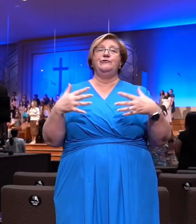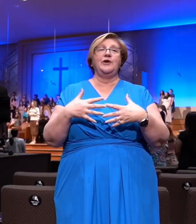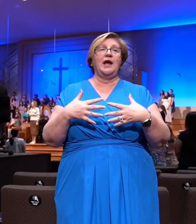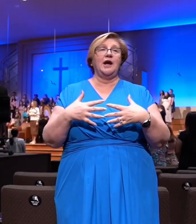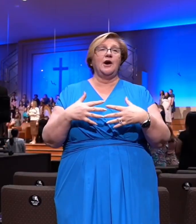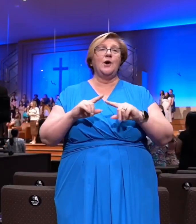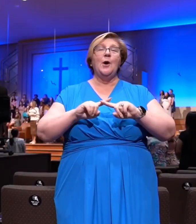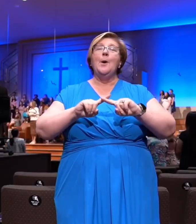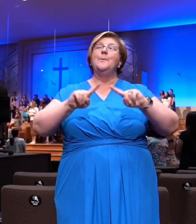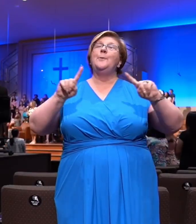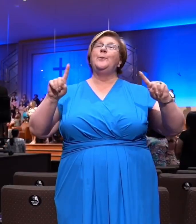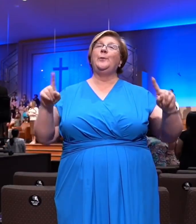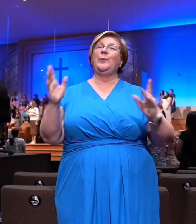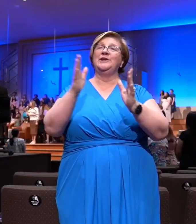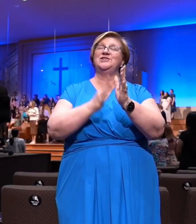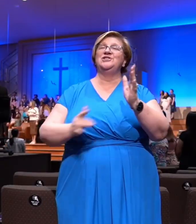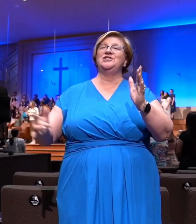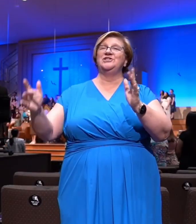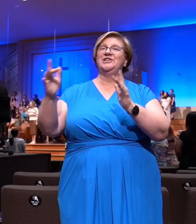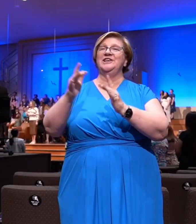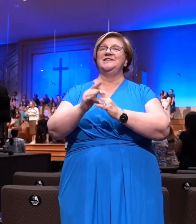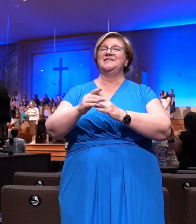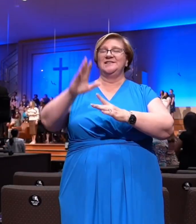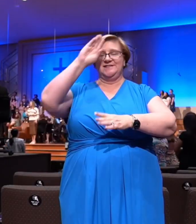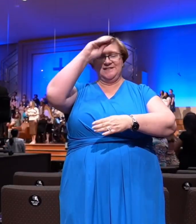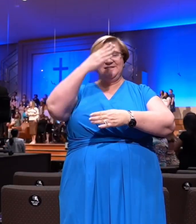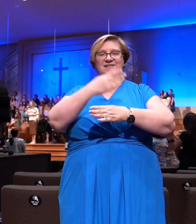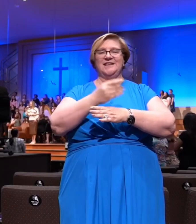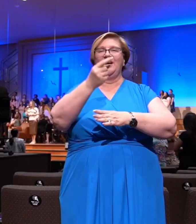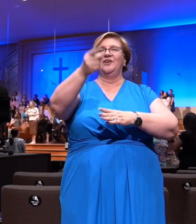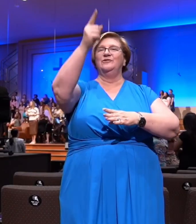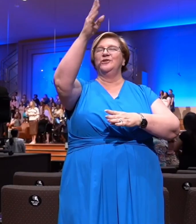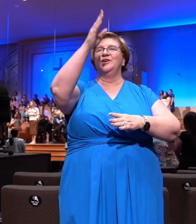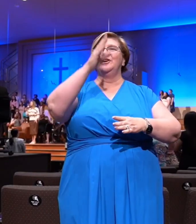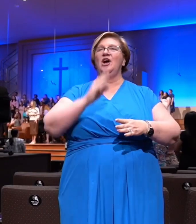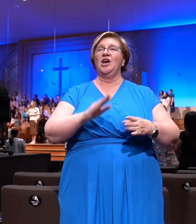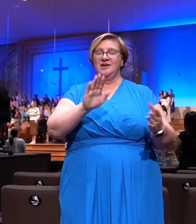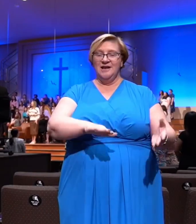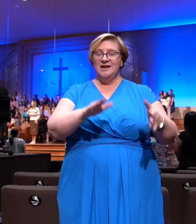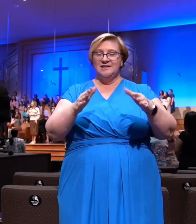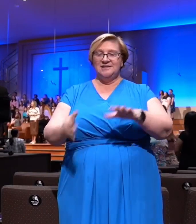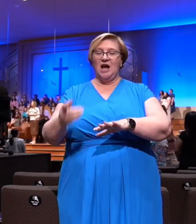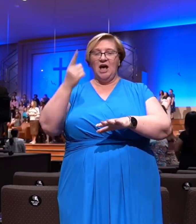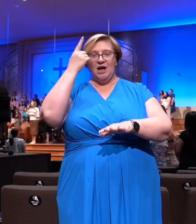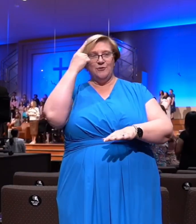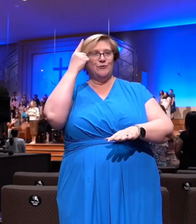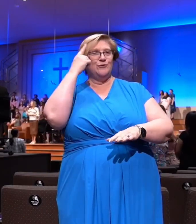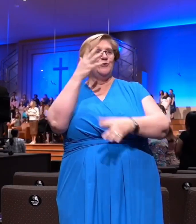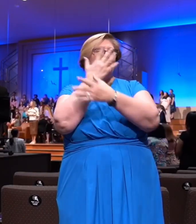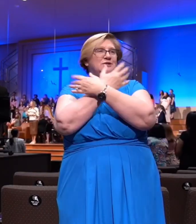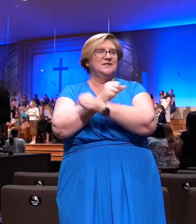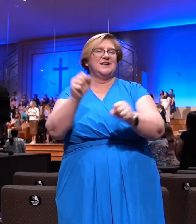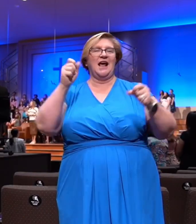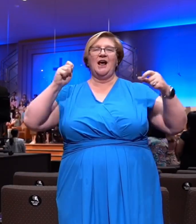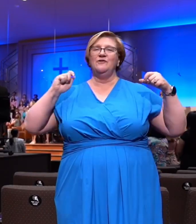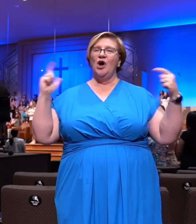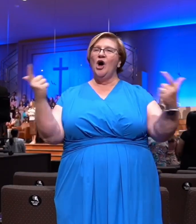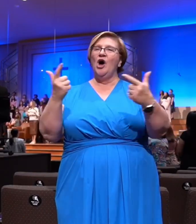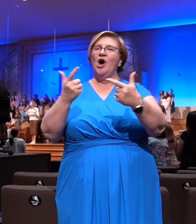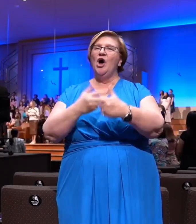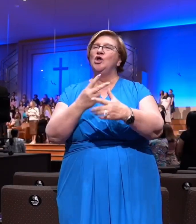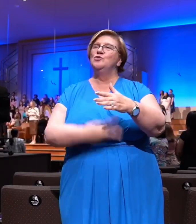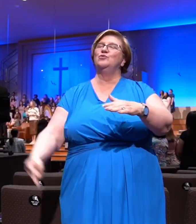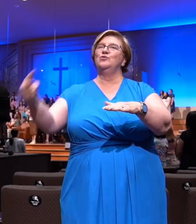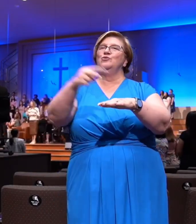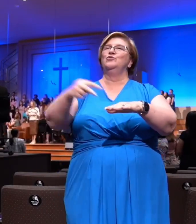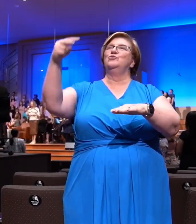on me. But the Son who died to save us rose that we would